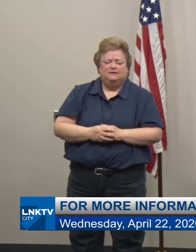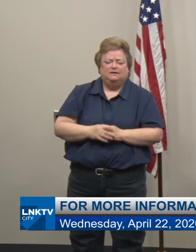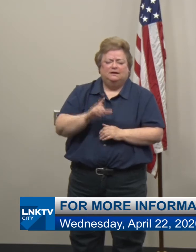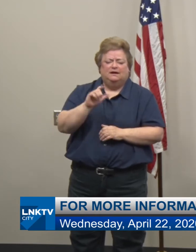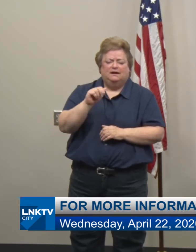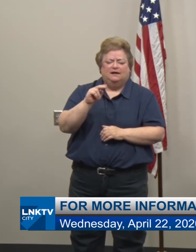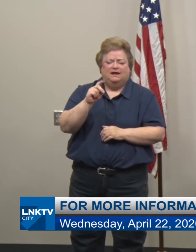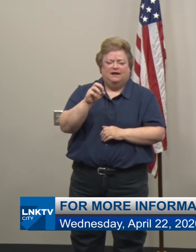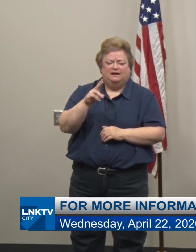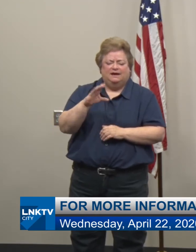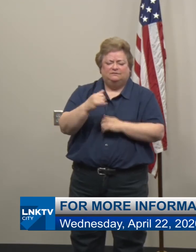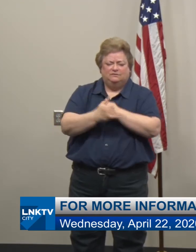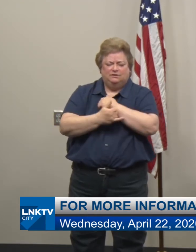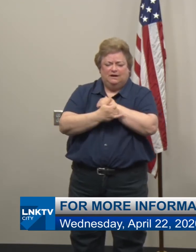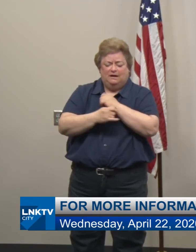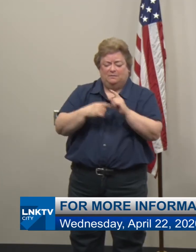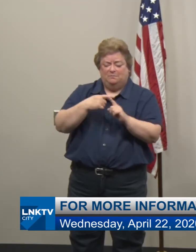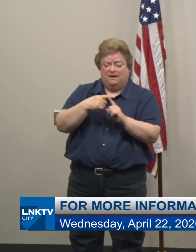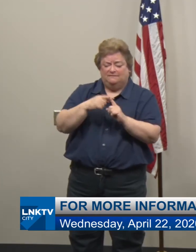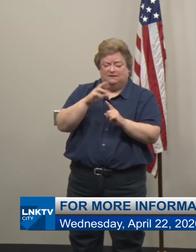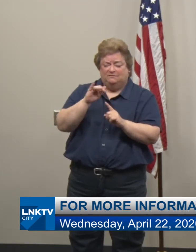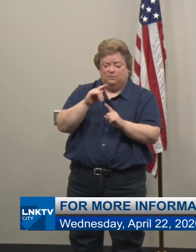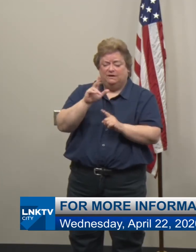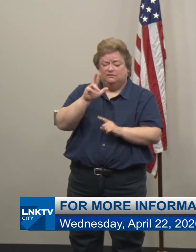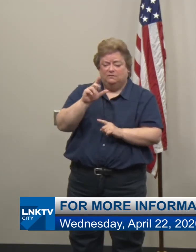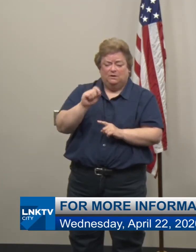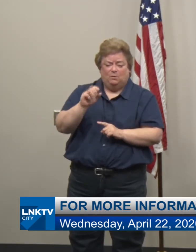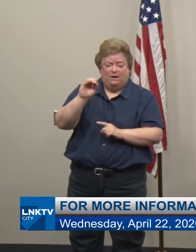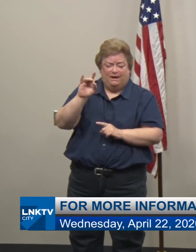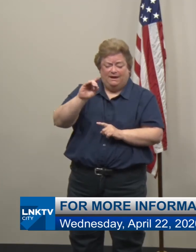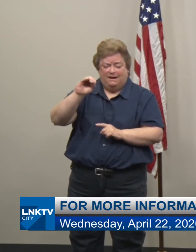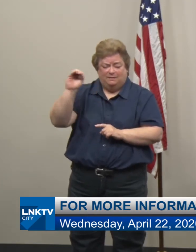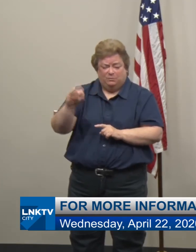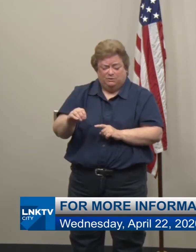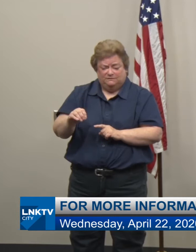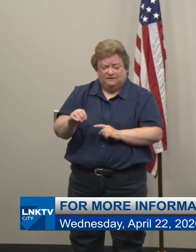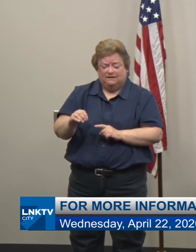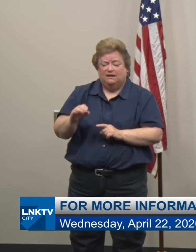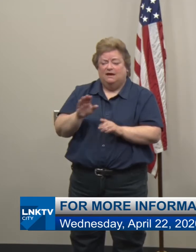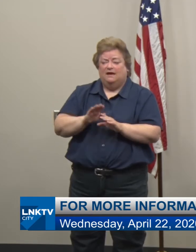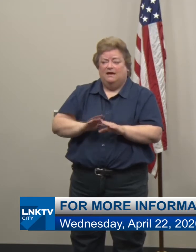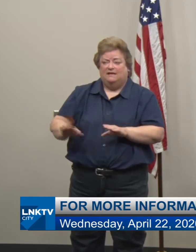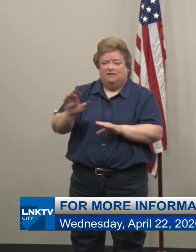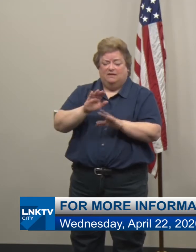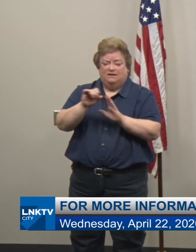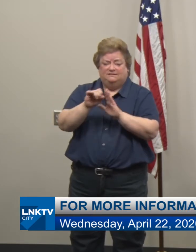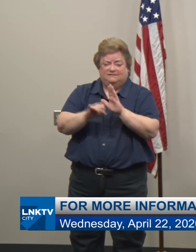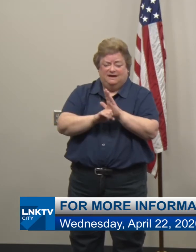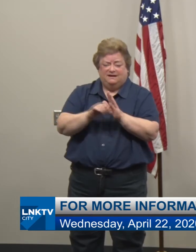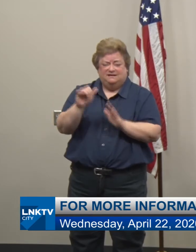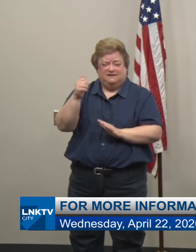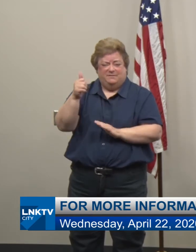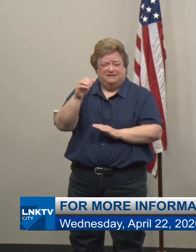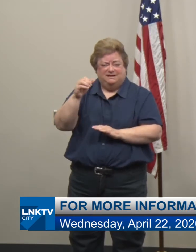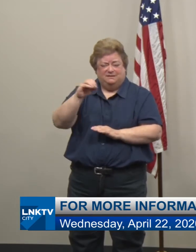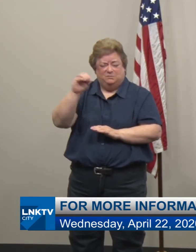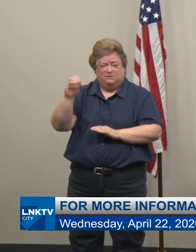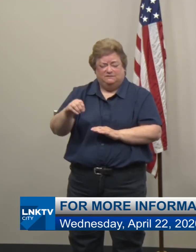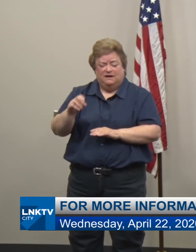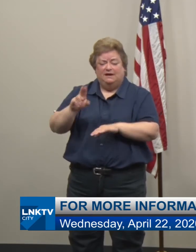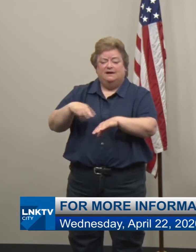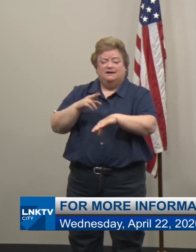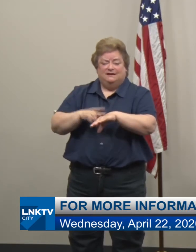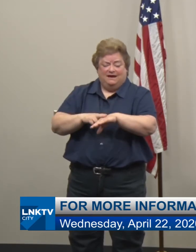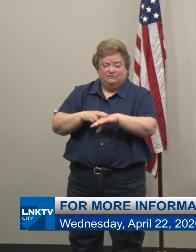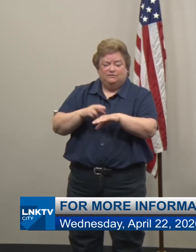Lancaster County's positivity rate remains at 3.8%, and the state is at about 10%, and the national rate